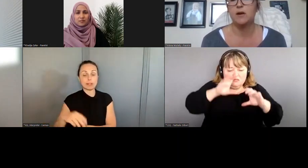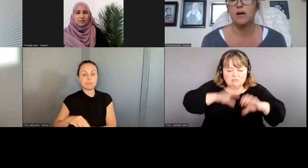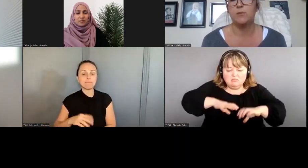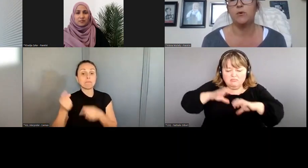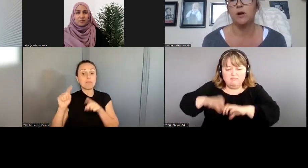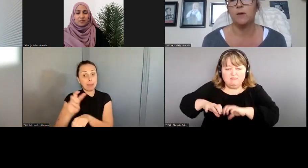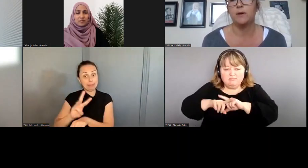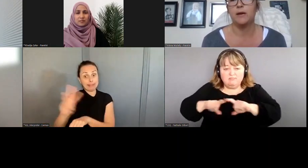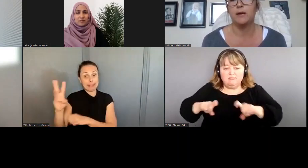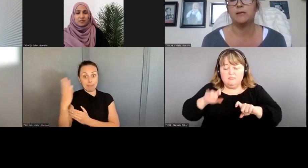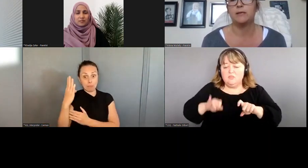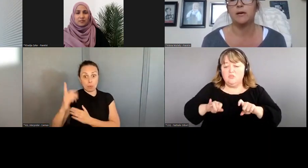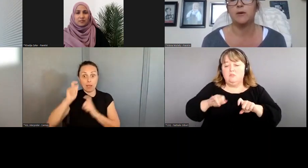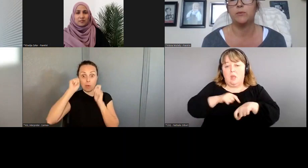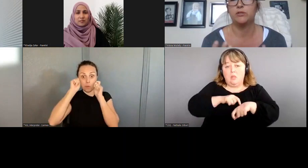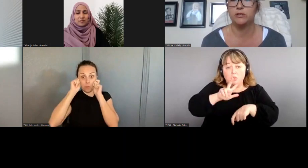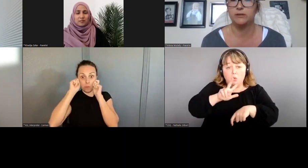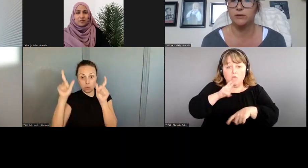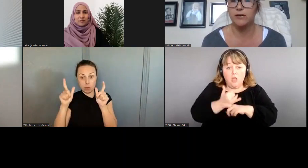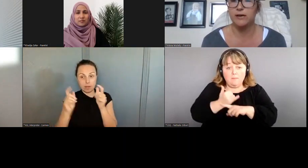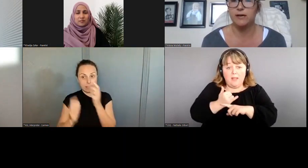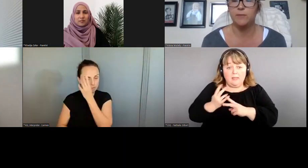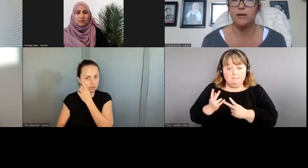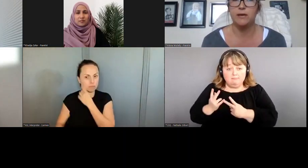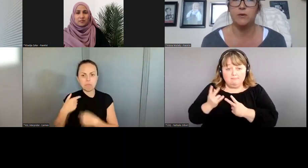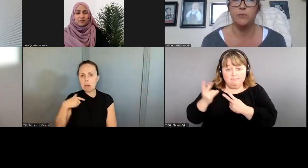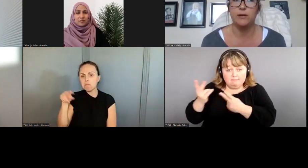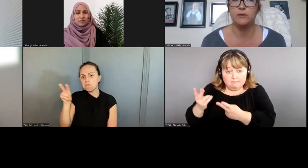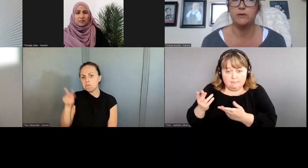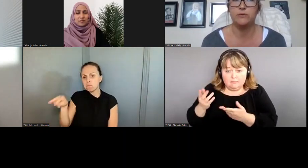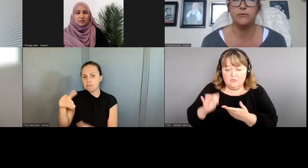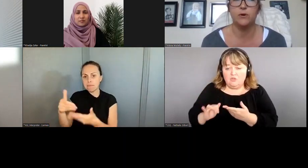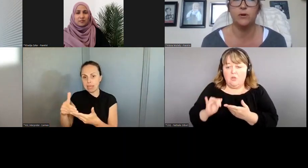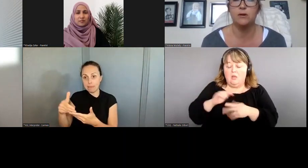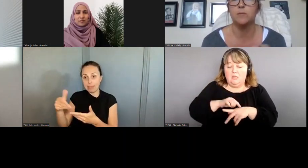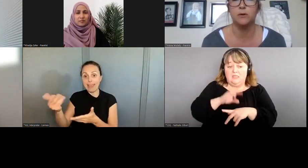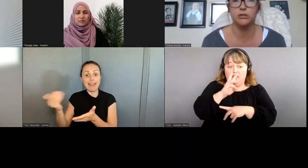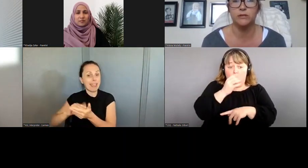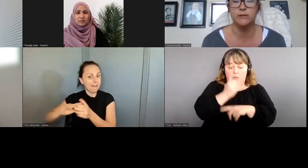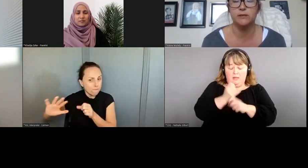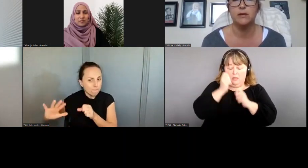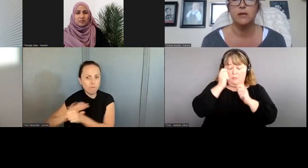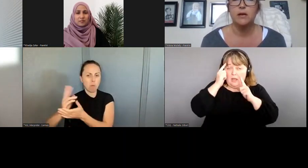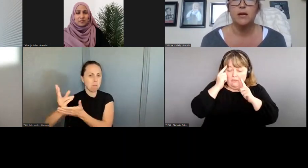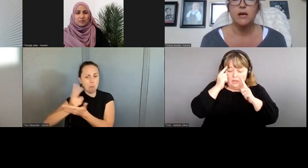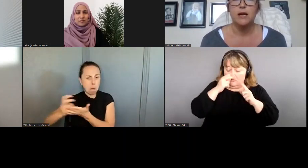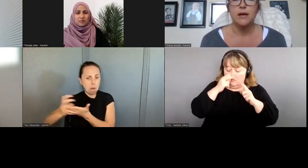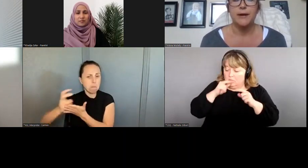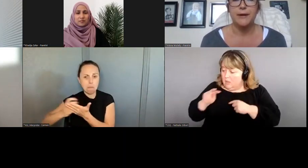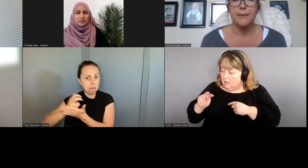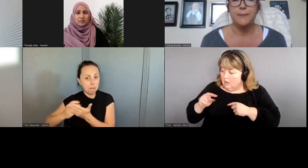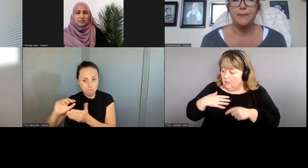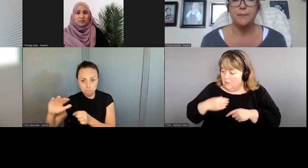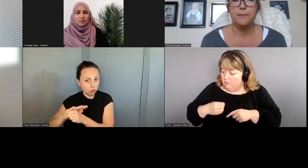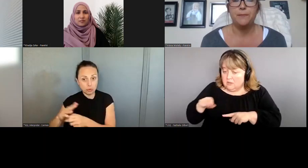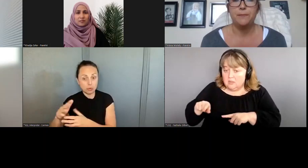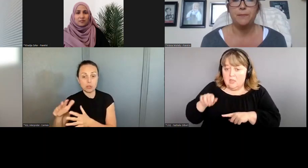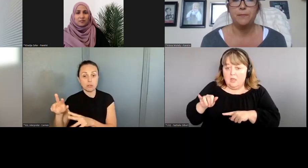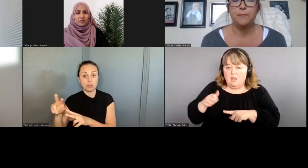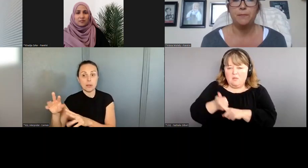a.m., I woke up and I was just looking at him and he went into full on compulsions.